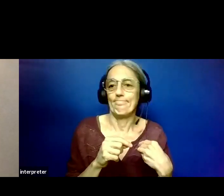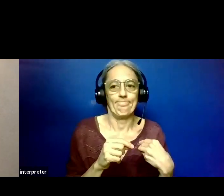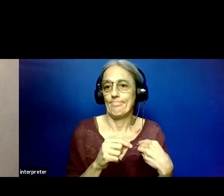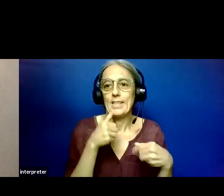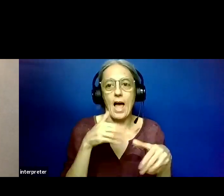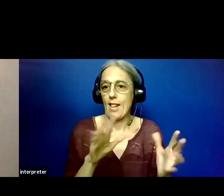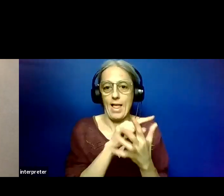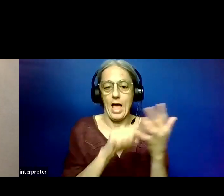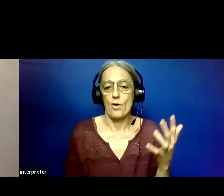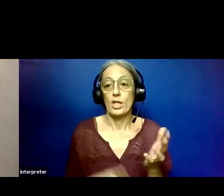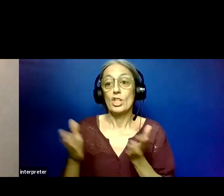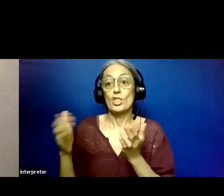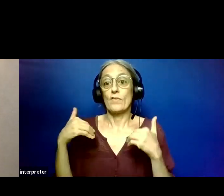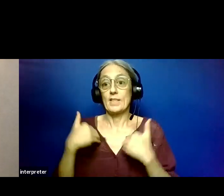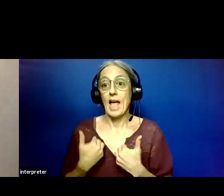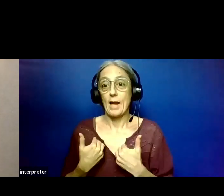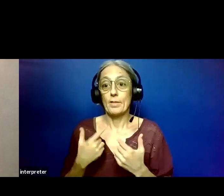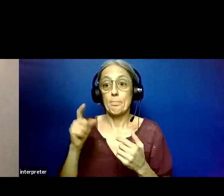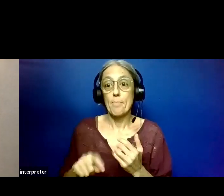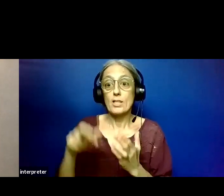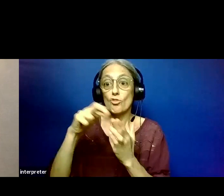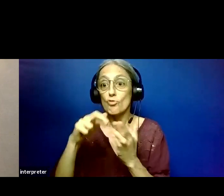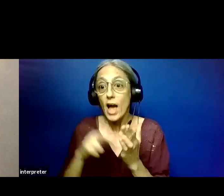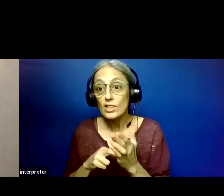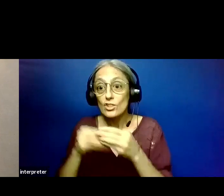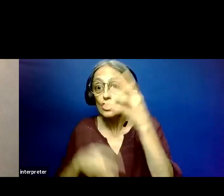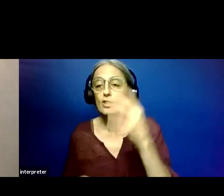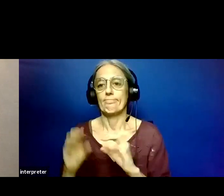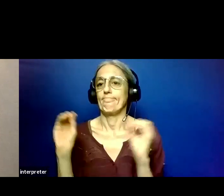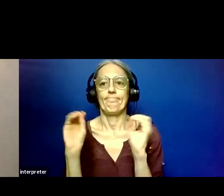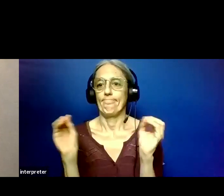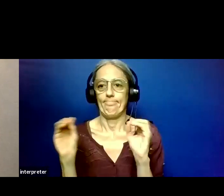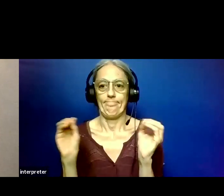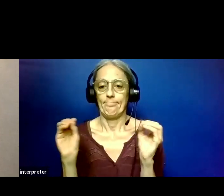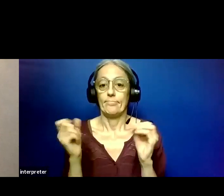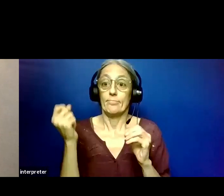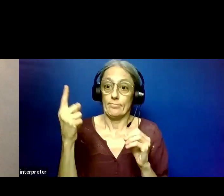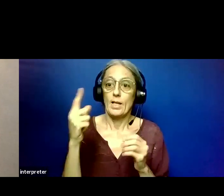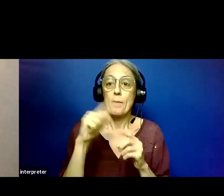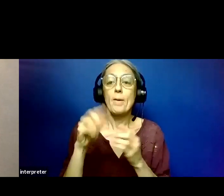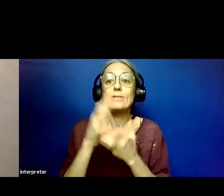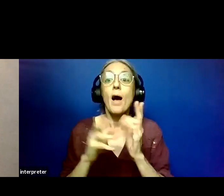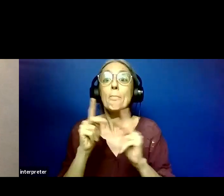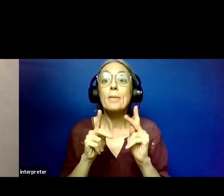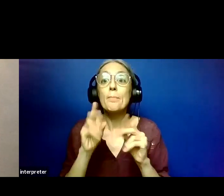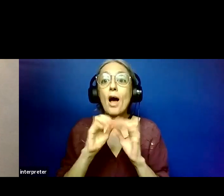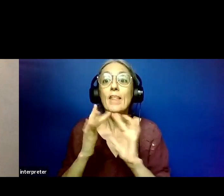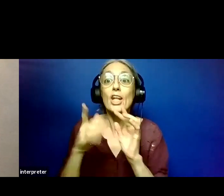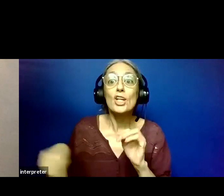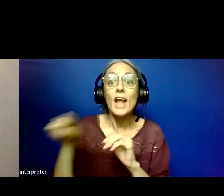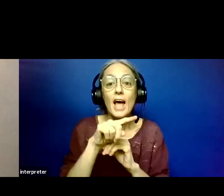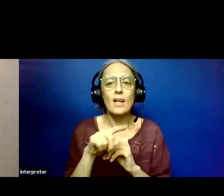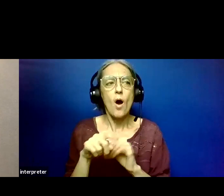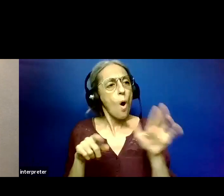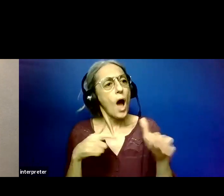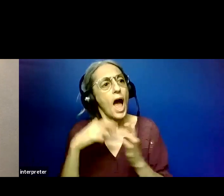service animals, although there are people on the internet that tell you there is, and if you will send them